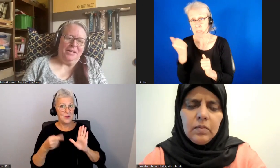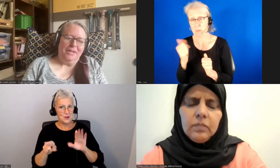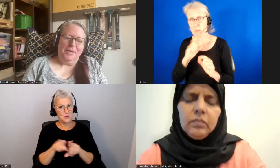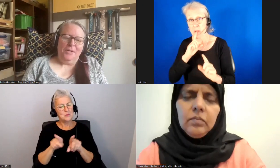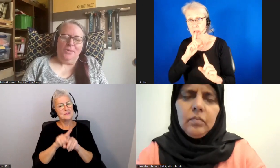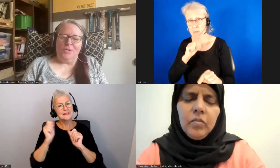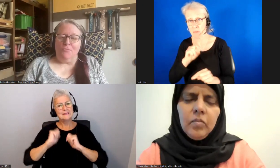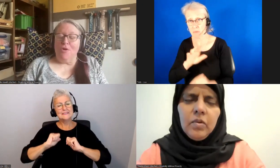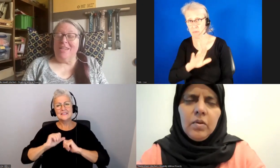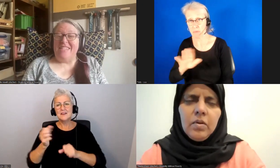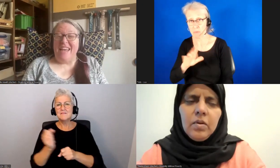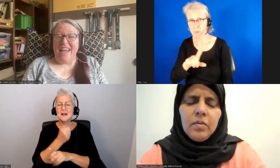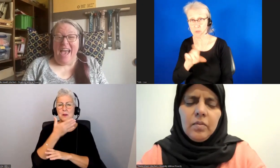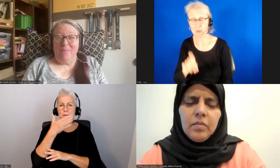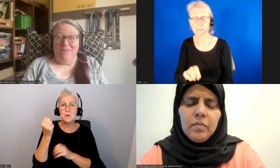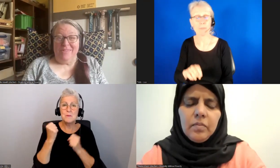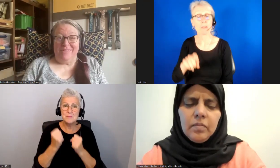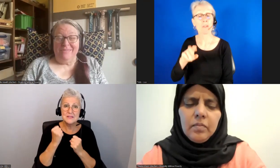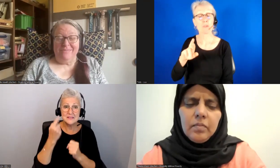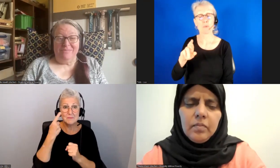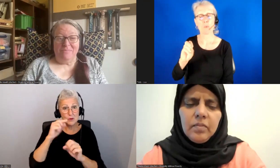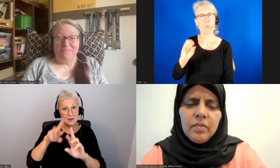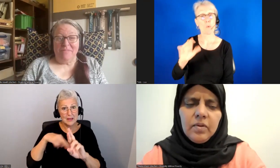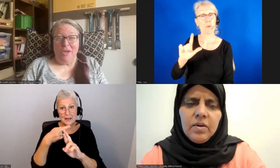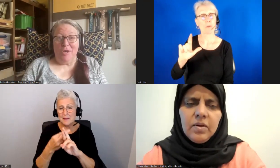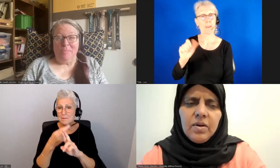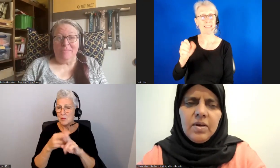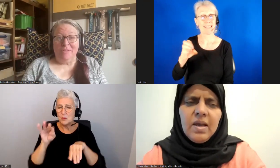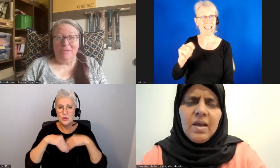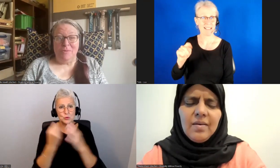possibly can. So, Royal Ascent happened.